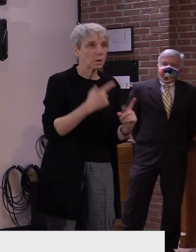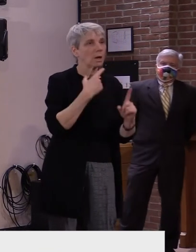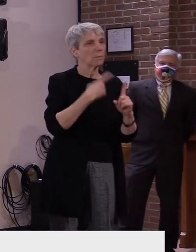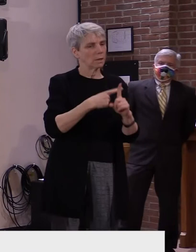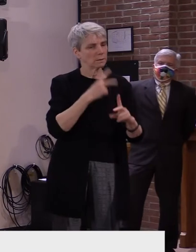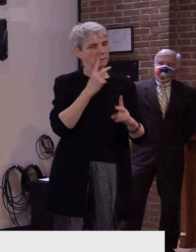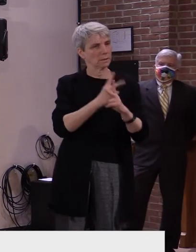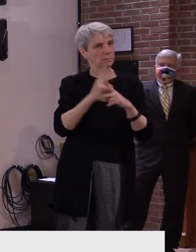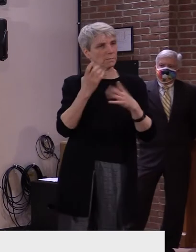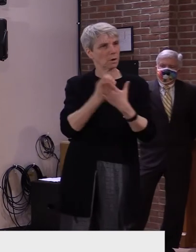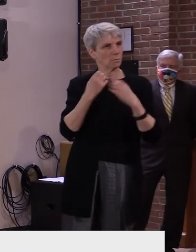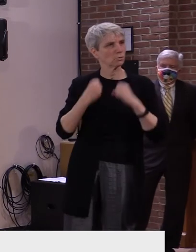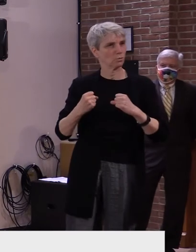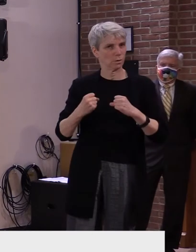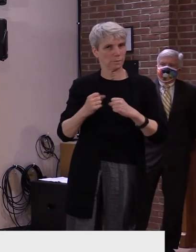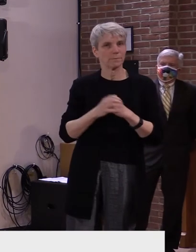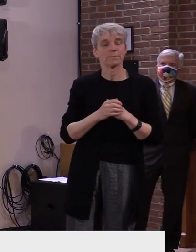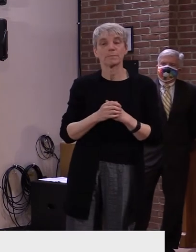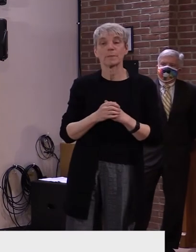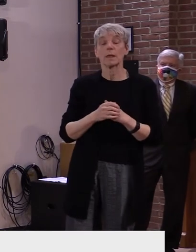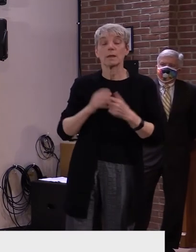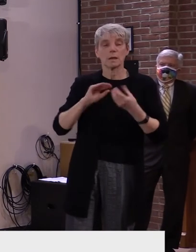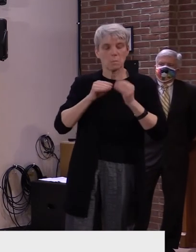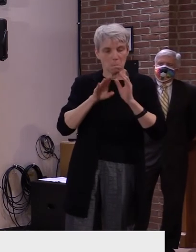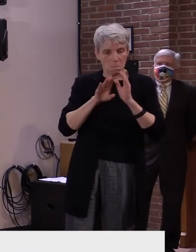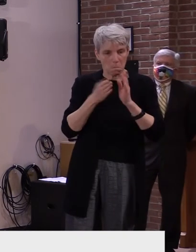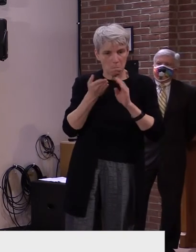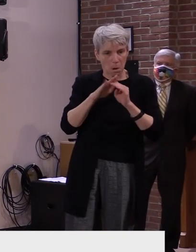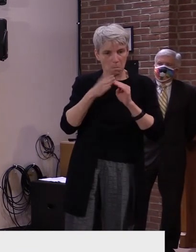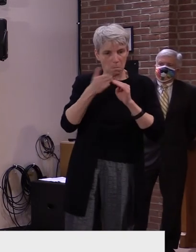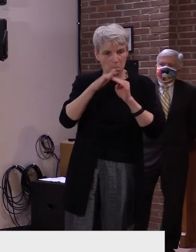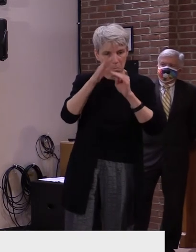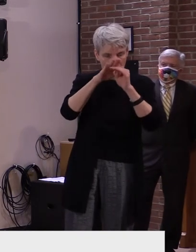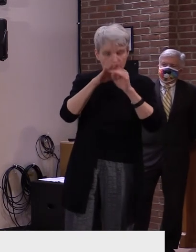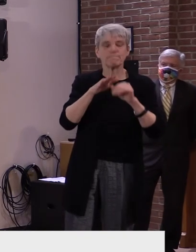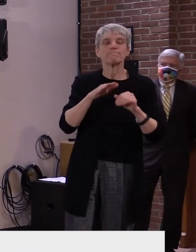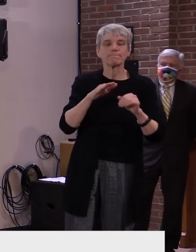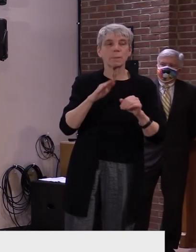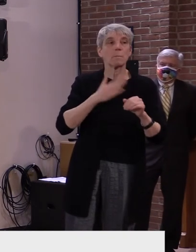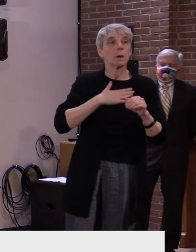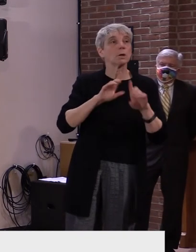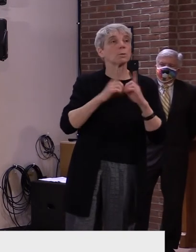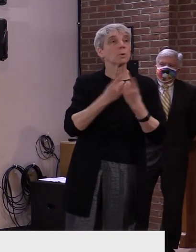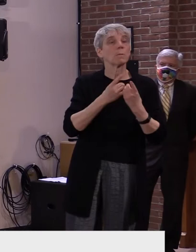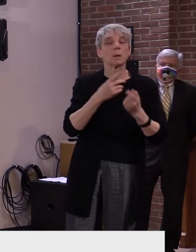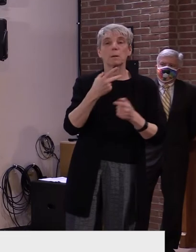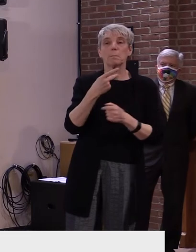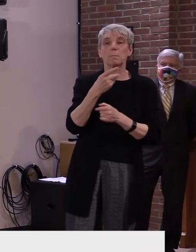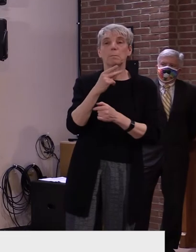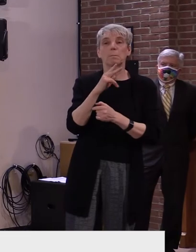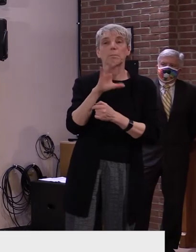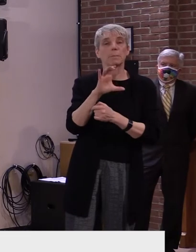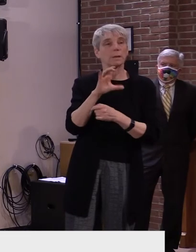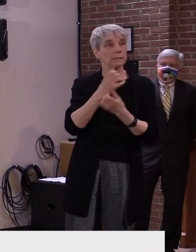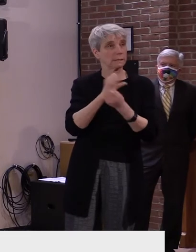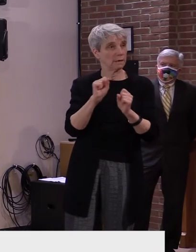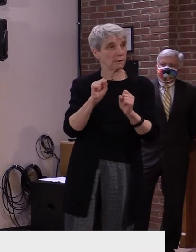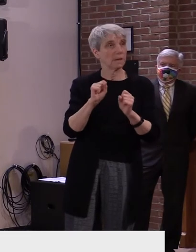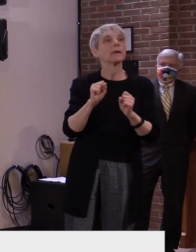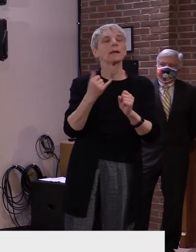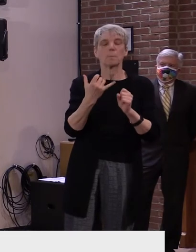as case counts continue to climb the department of public safety will be re-implementing and expanding a strategy used in the